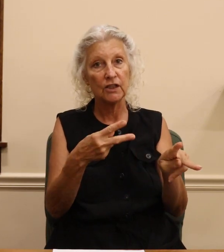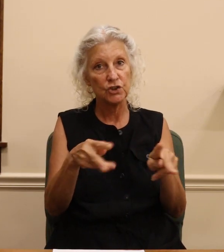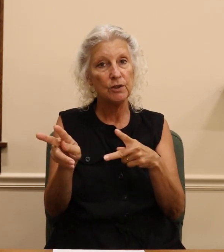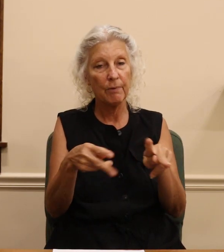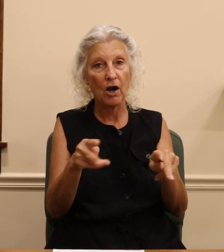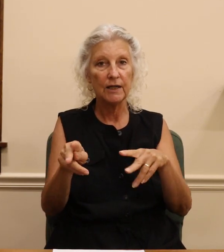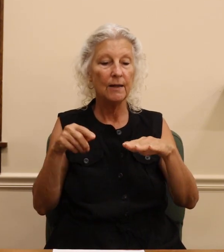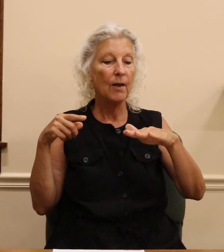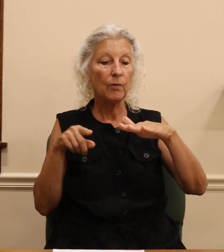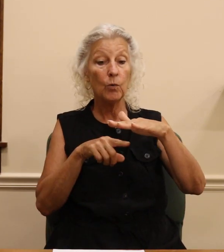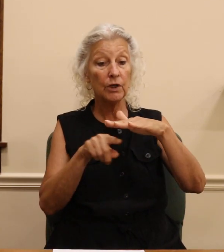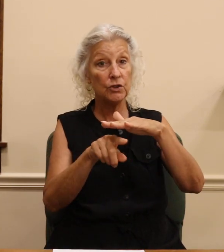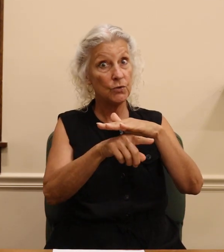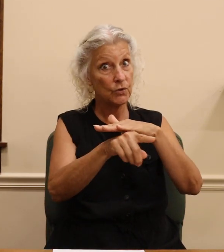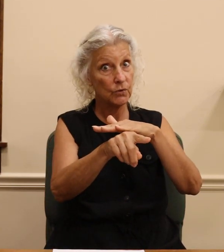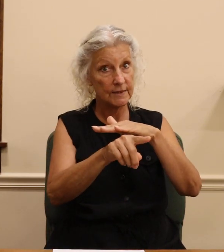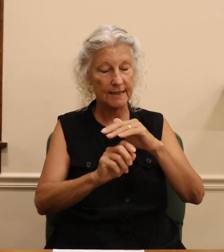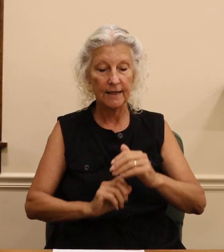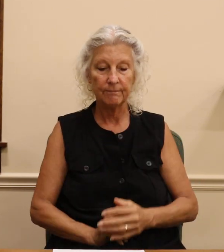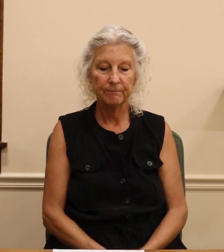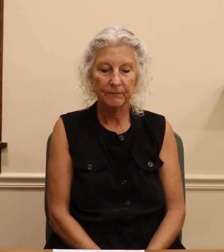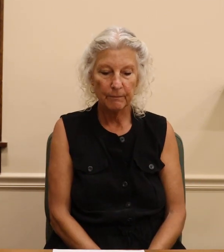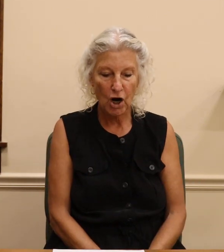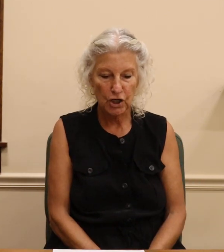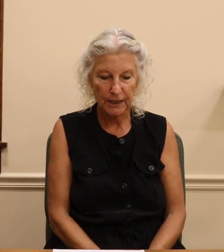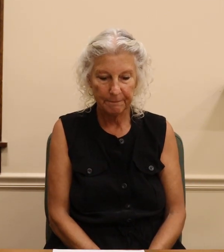Englishy, party. But we're going to do the cool sign, party.